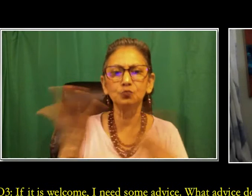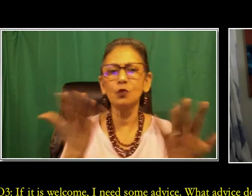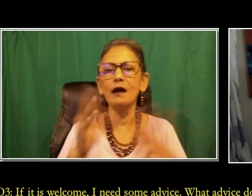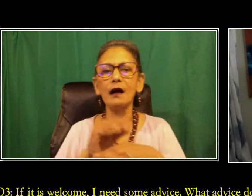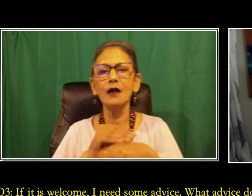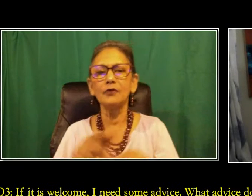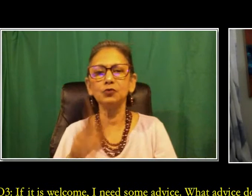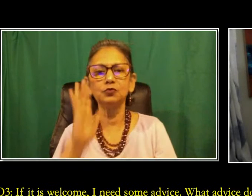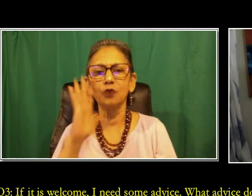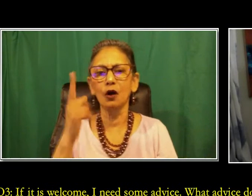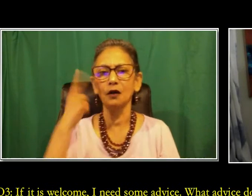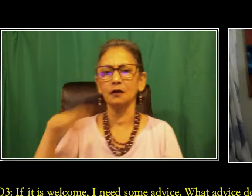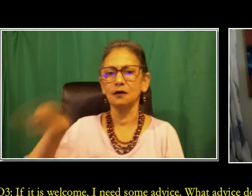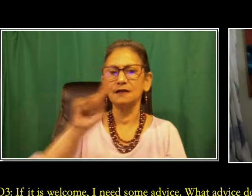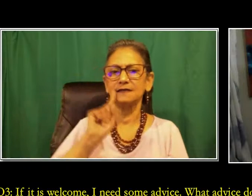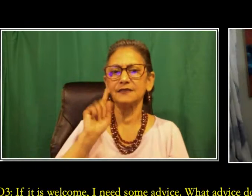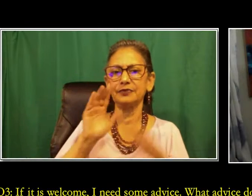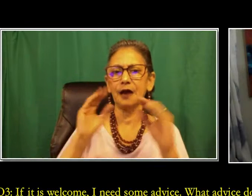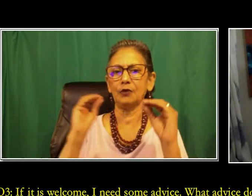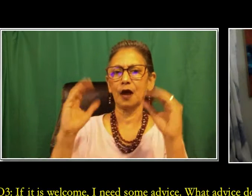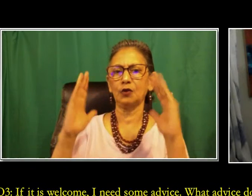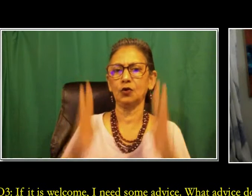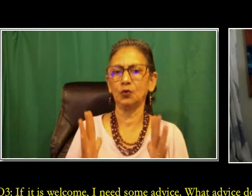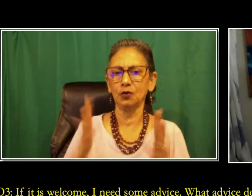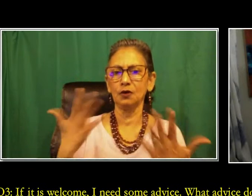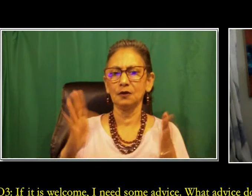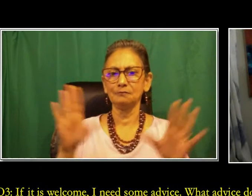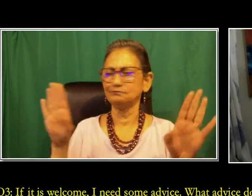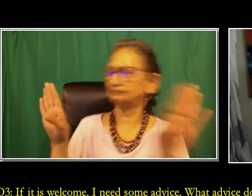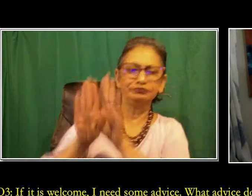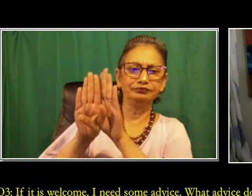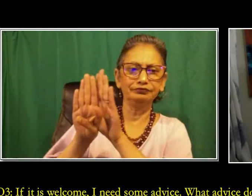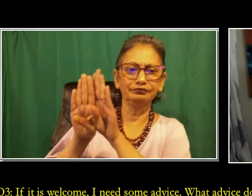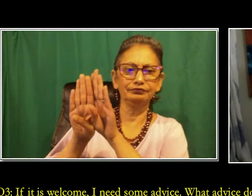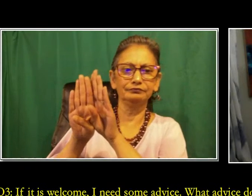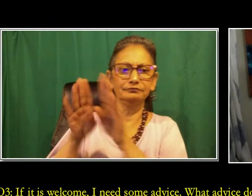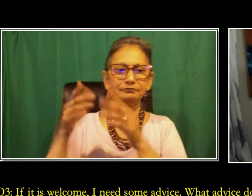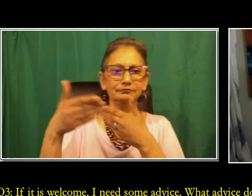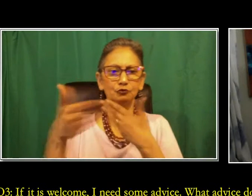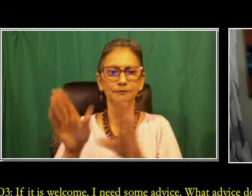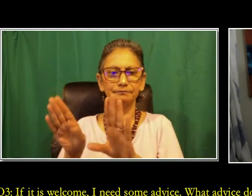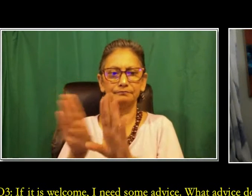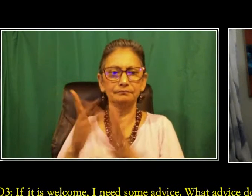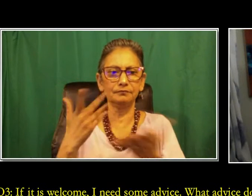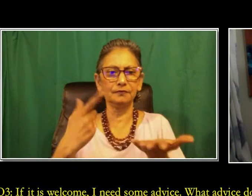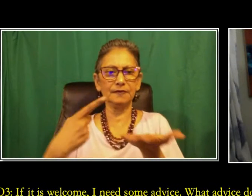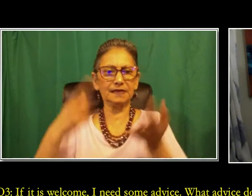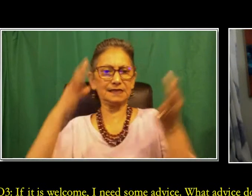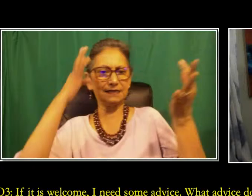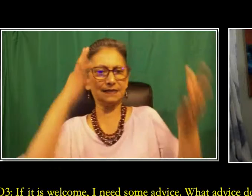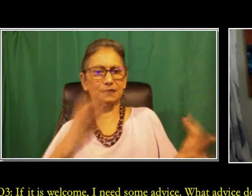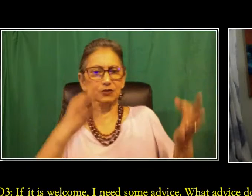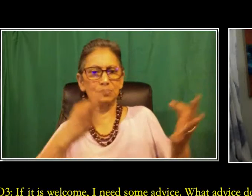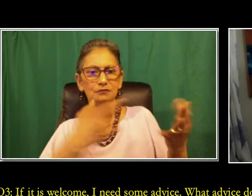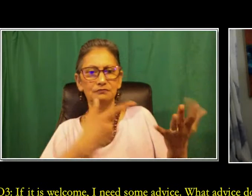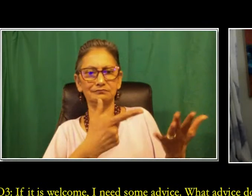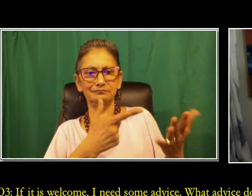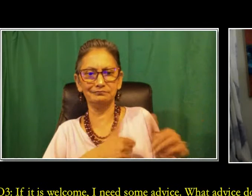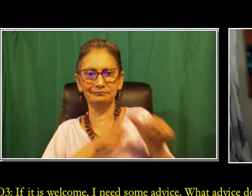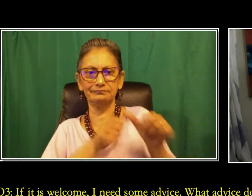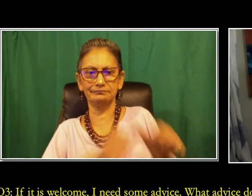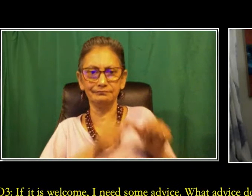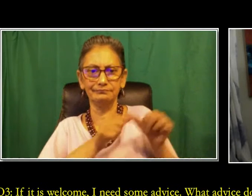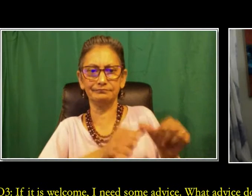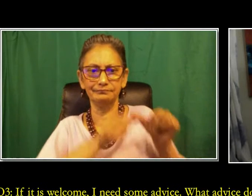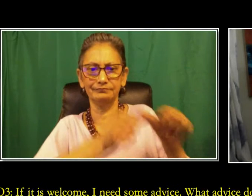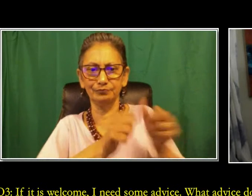If it is welcome, I need some advice. What advice do you have for deaf educators being shut out of